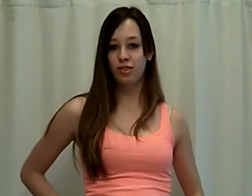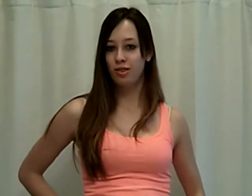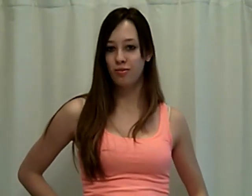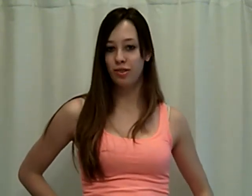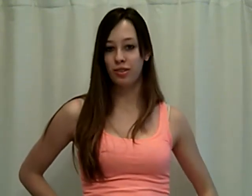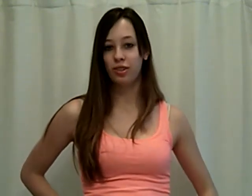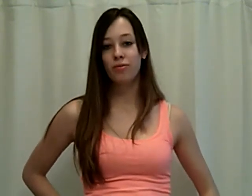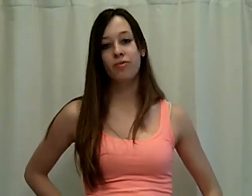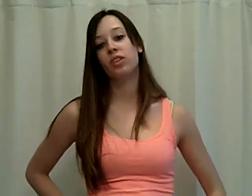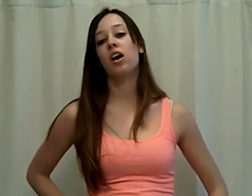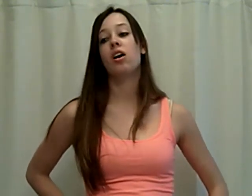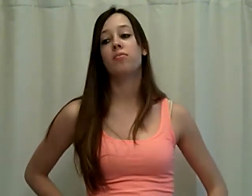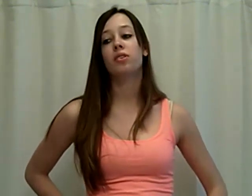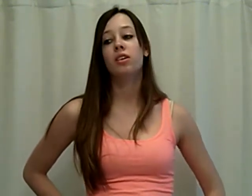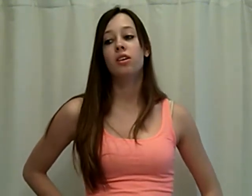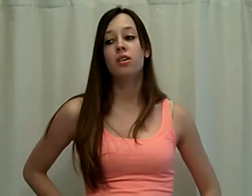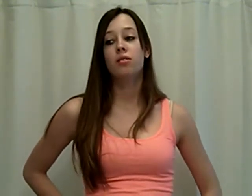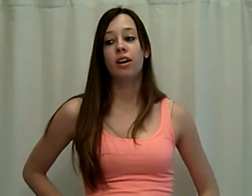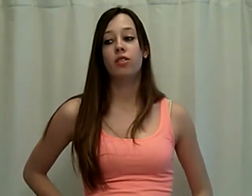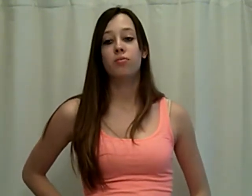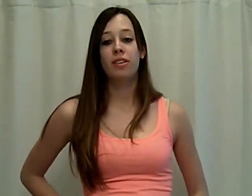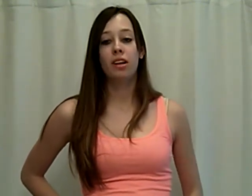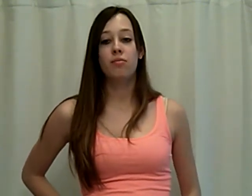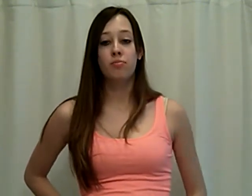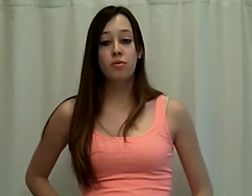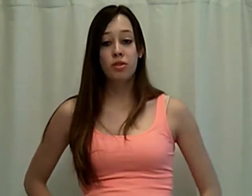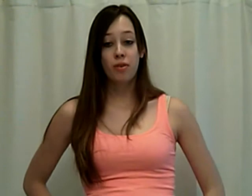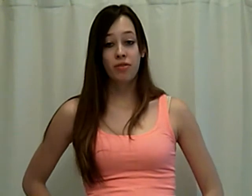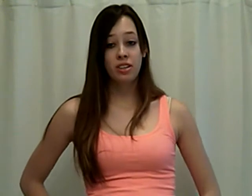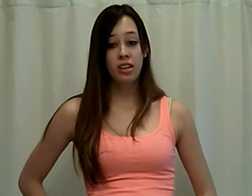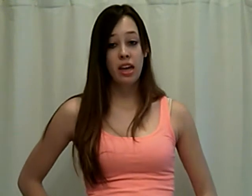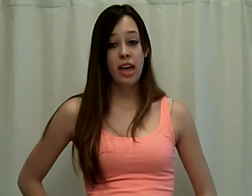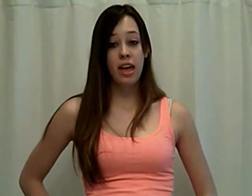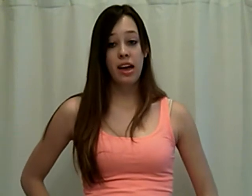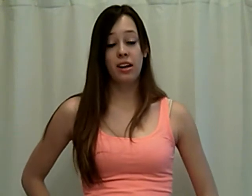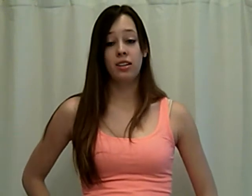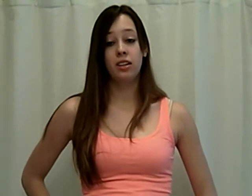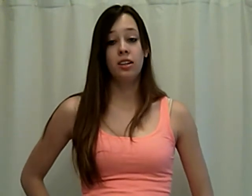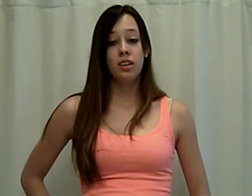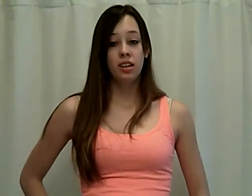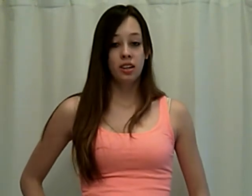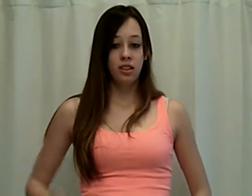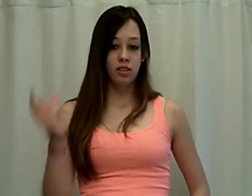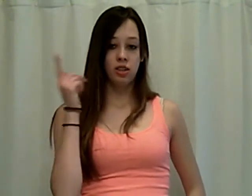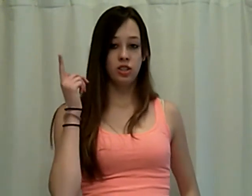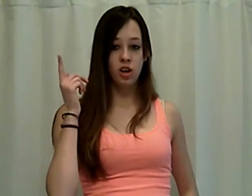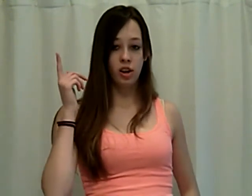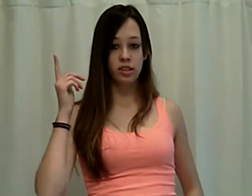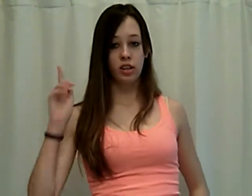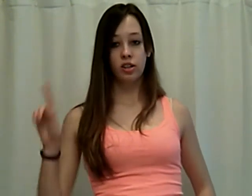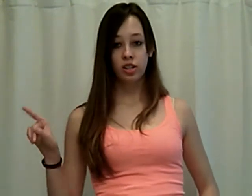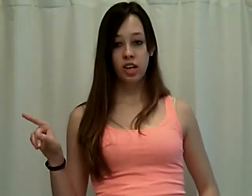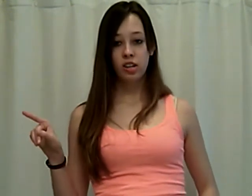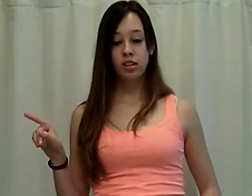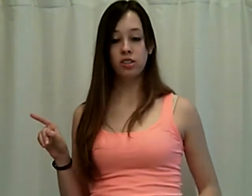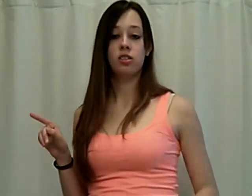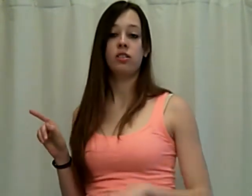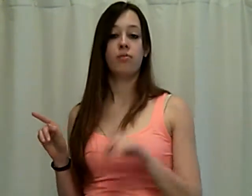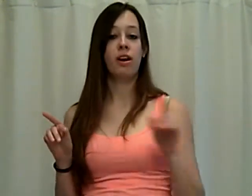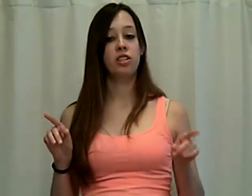YouTube user that goes by the name of Pookie Muffin, and the song is on her channel. It's also on my